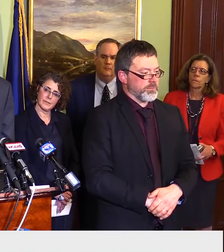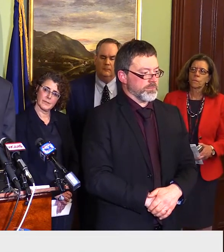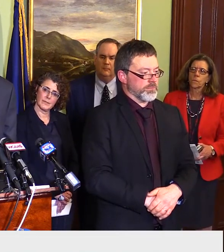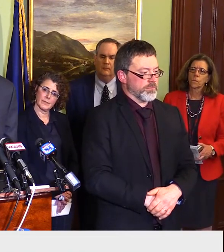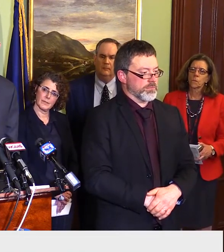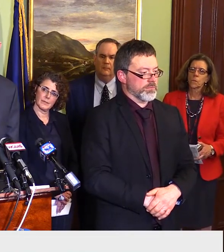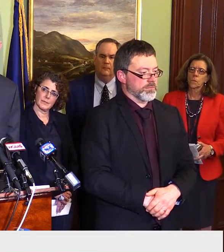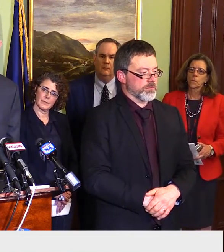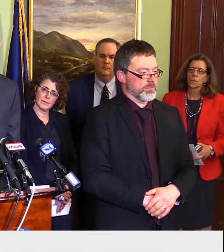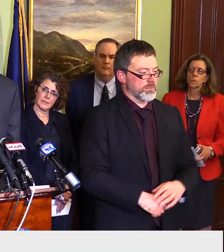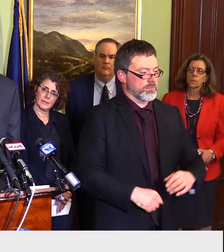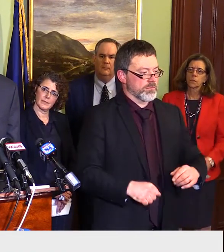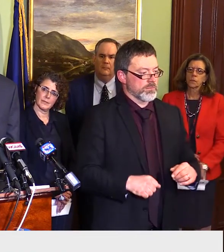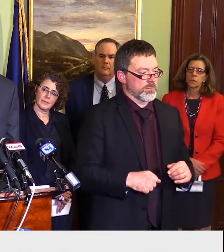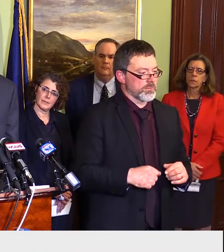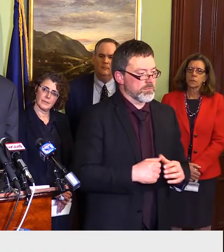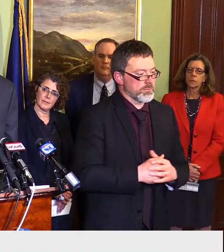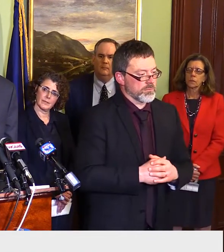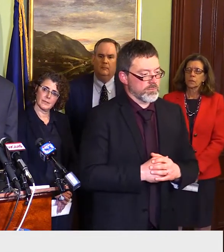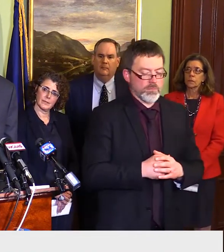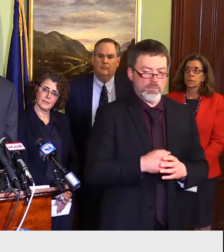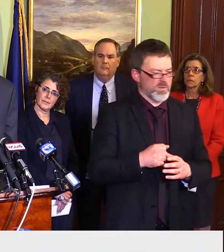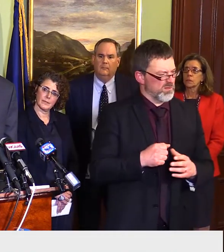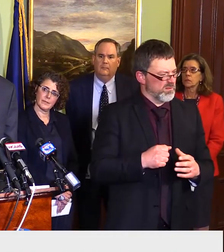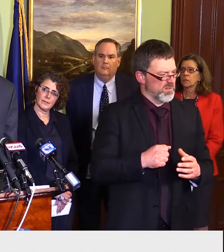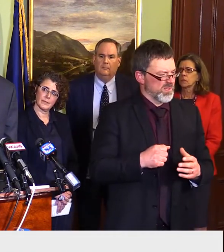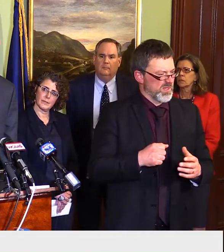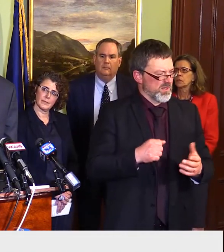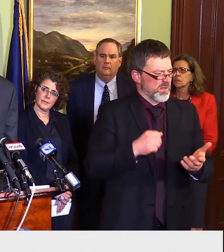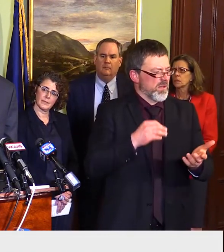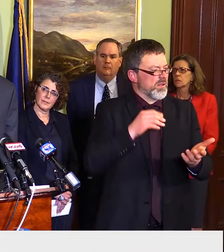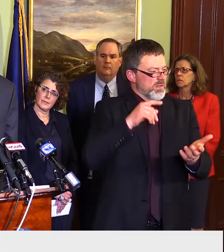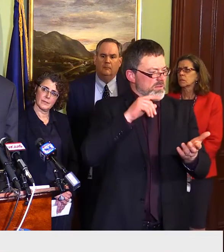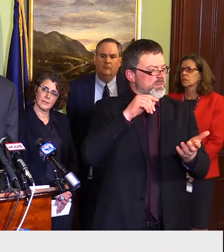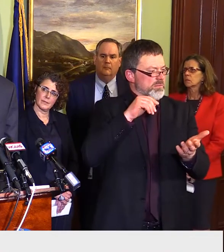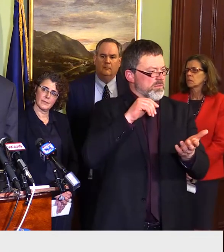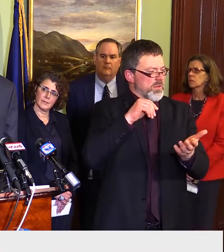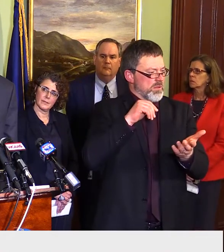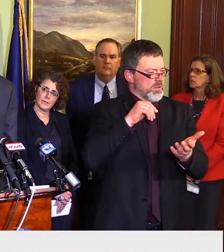people tomorrow, would you begin testing more people than you are right now?